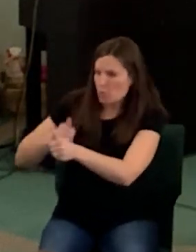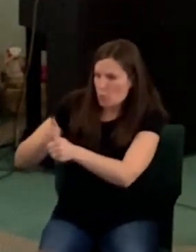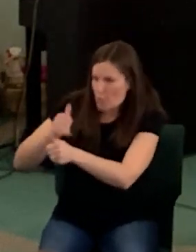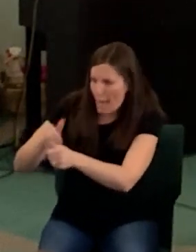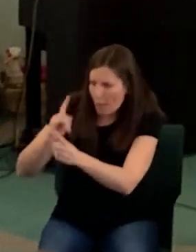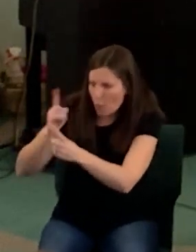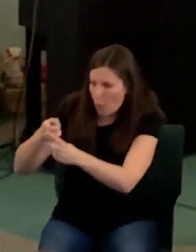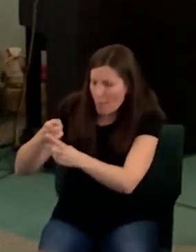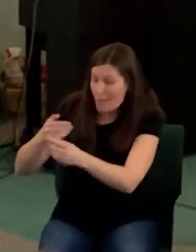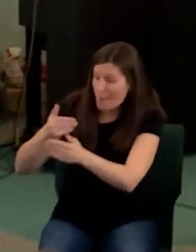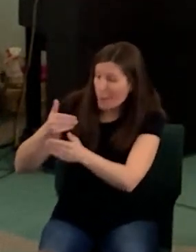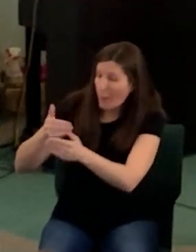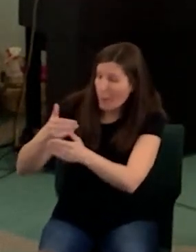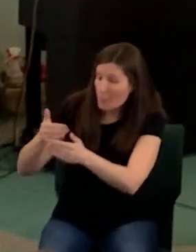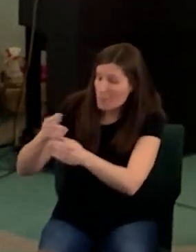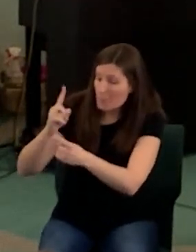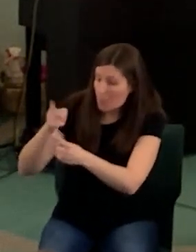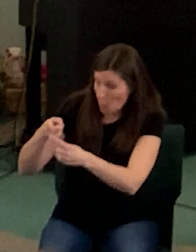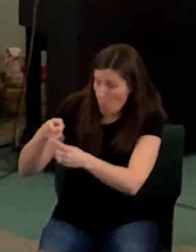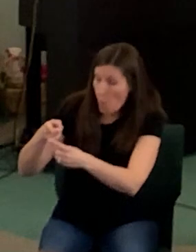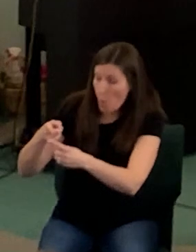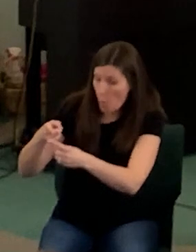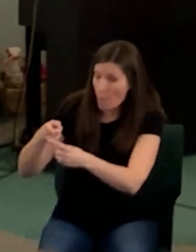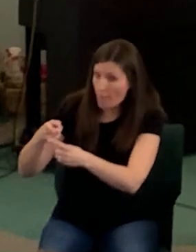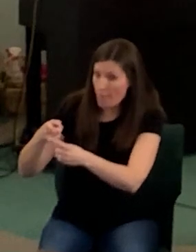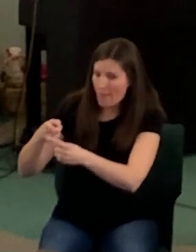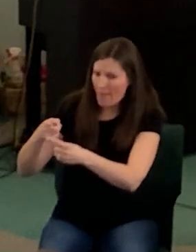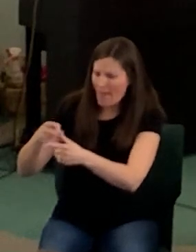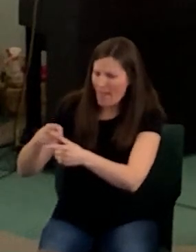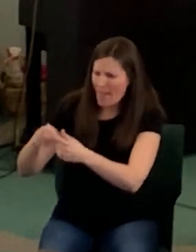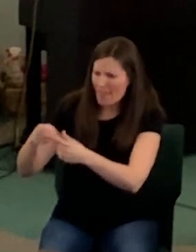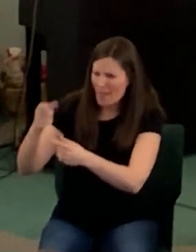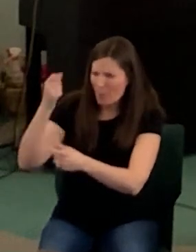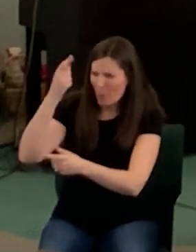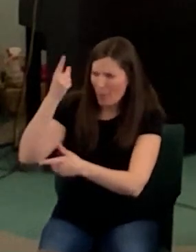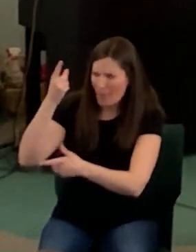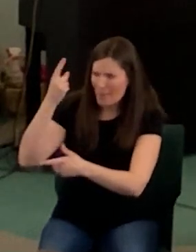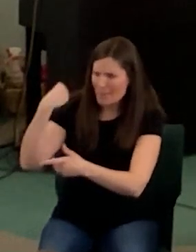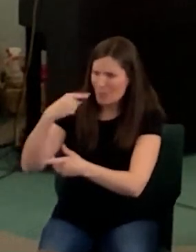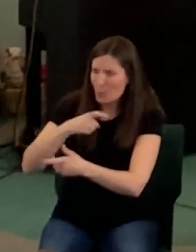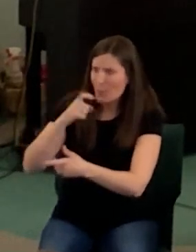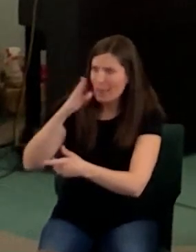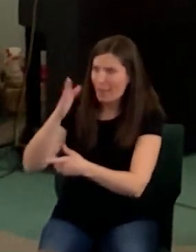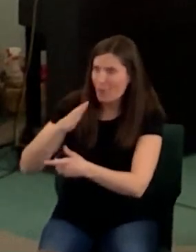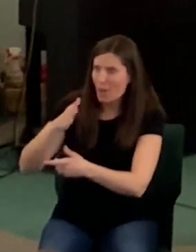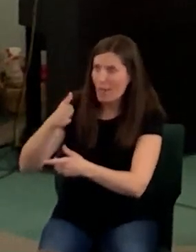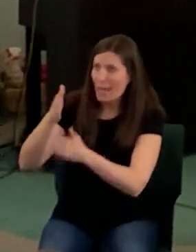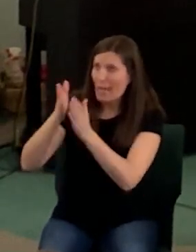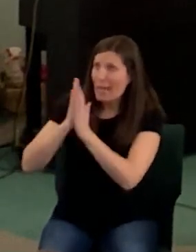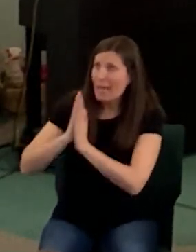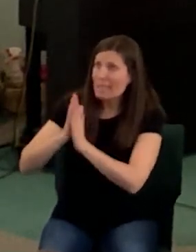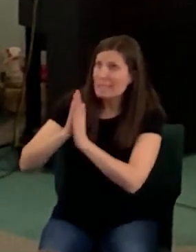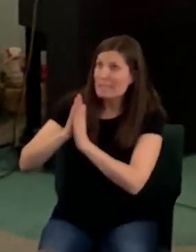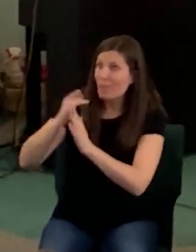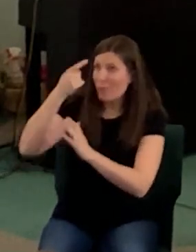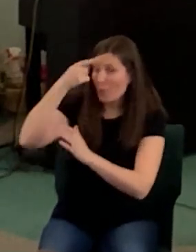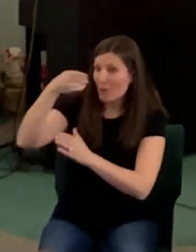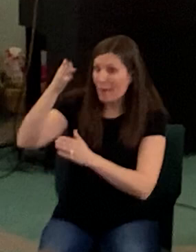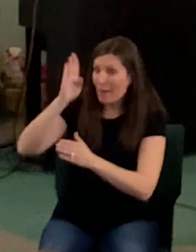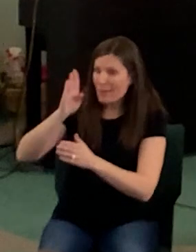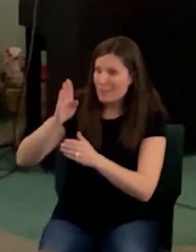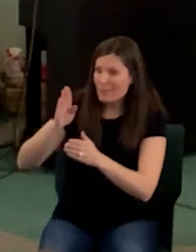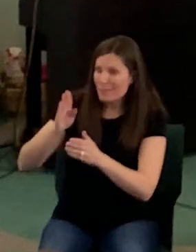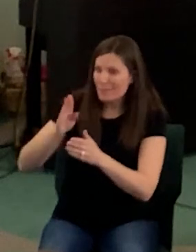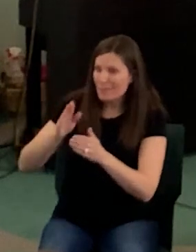get towards the goal or in our attempts to pursue it, and then we realize we never asked for God's direction or God's